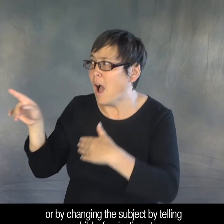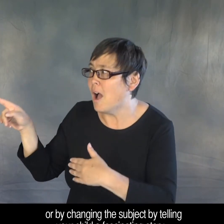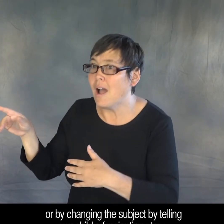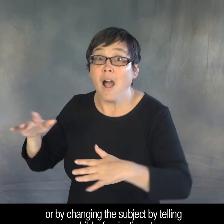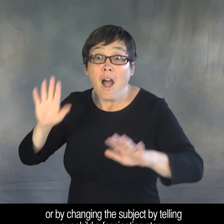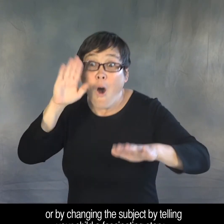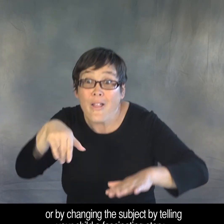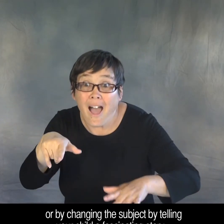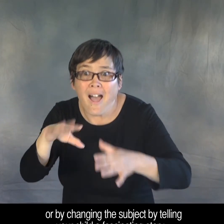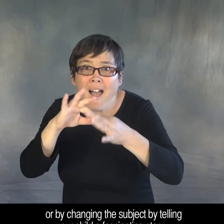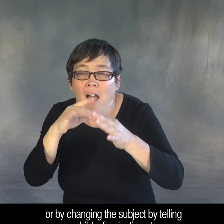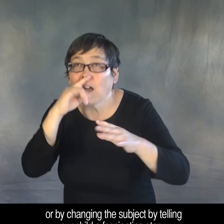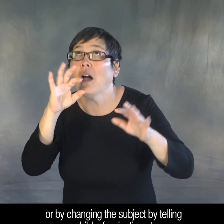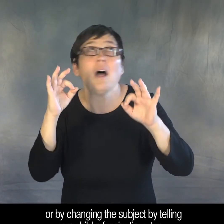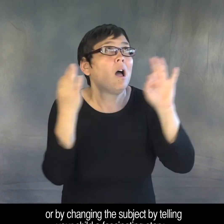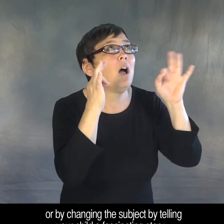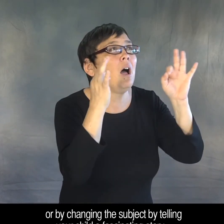by telling your child a fascinating story.